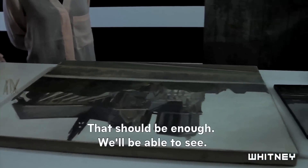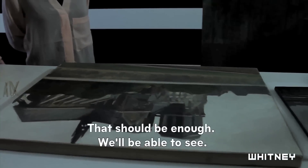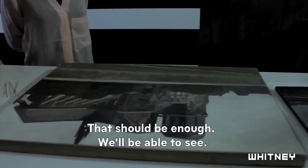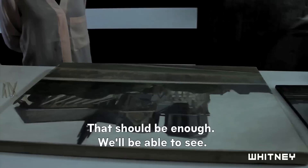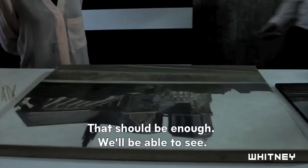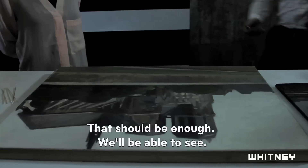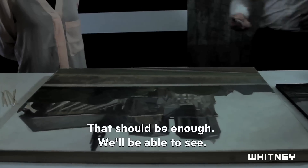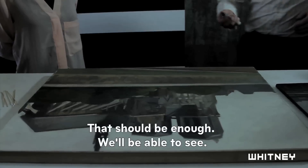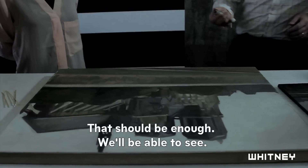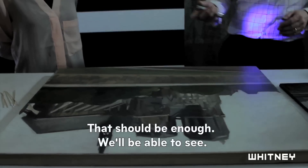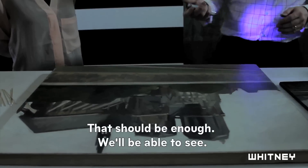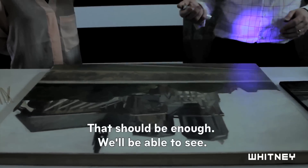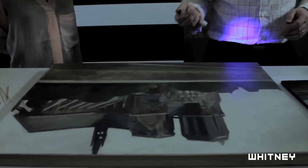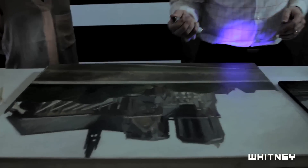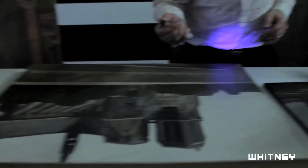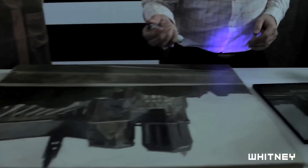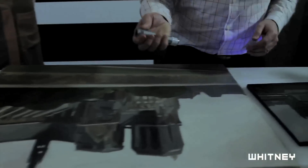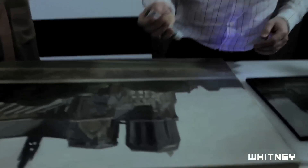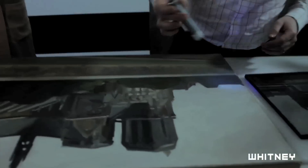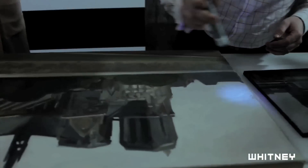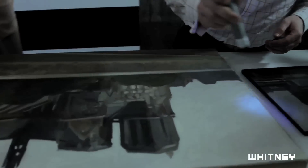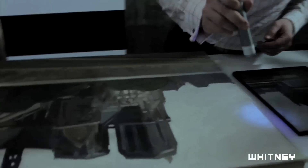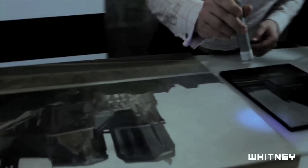I think that should be enough. You'll be able to see.